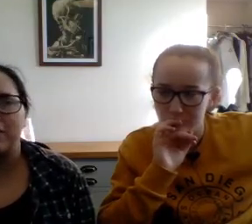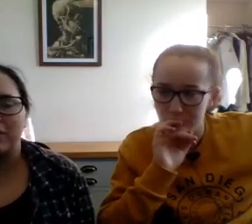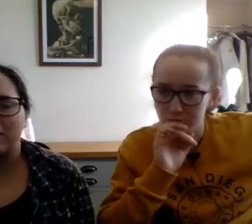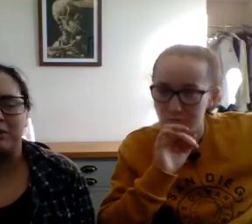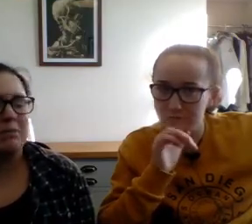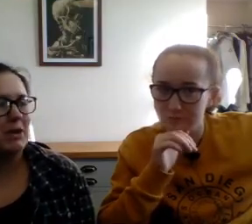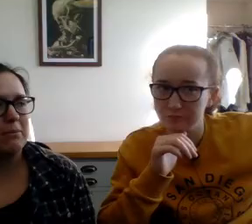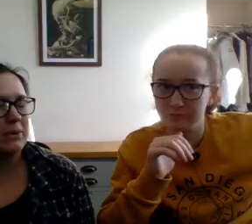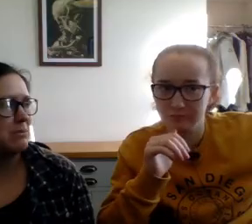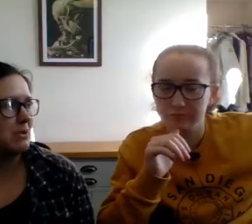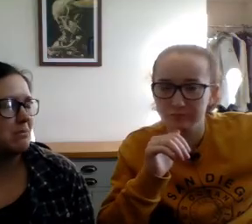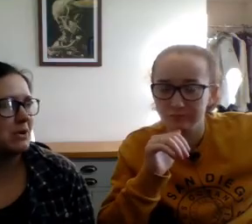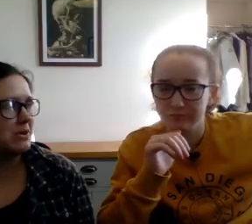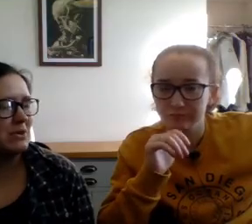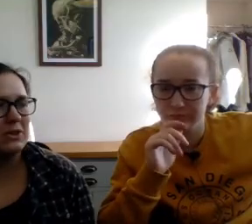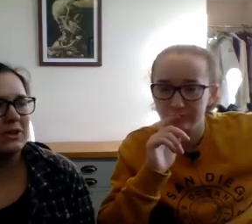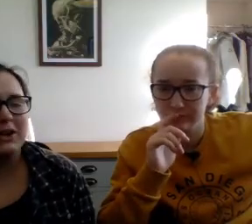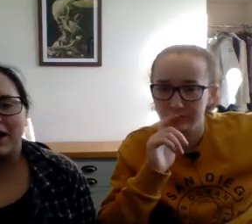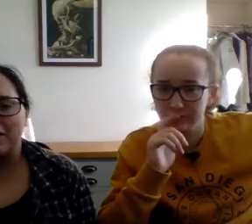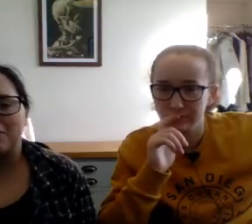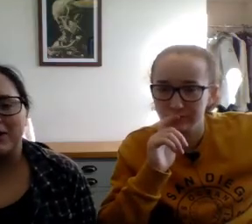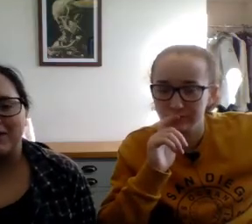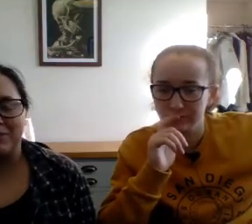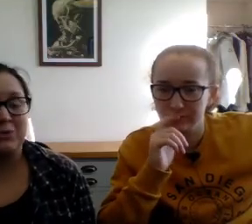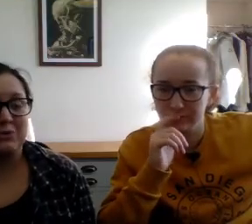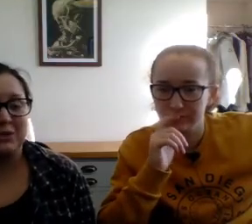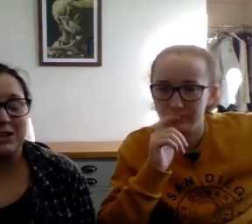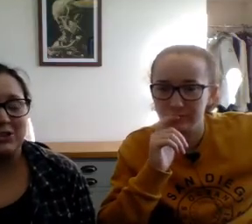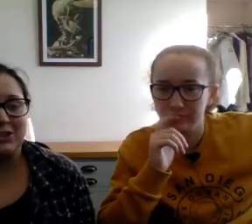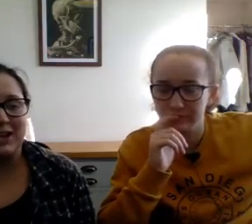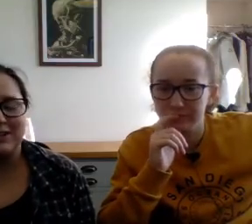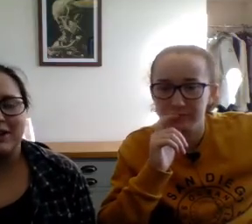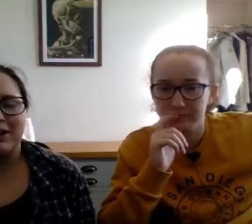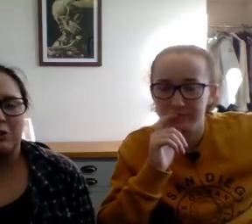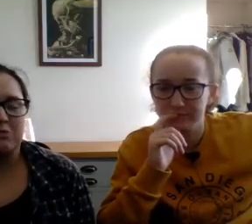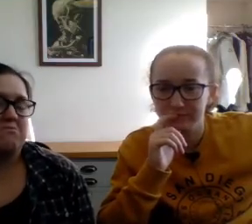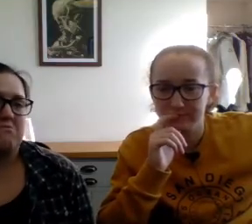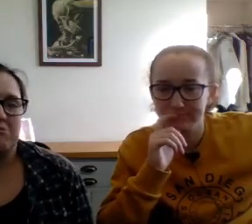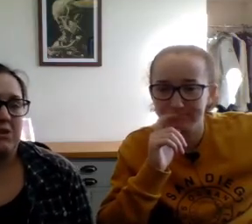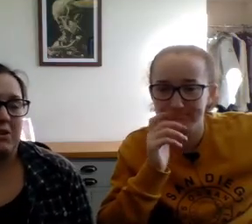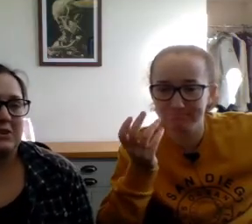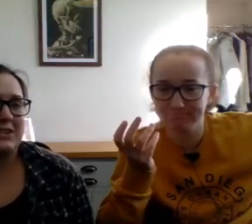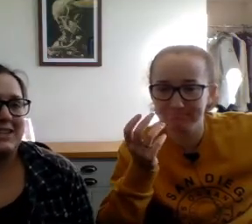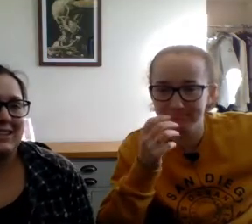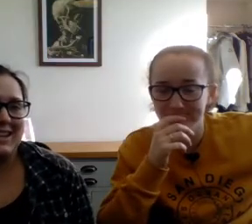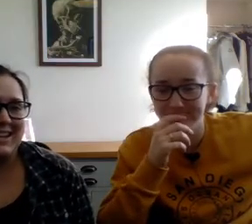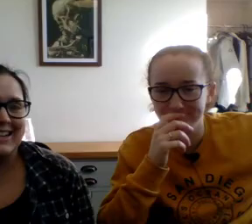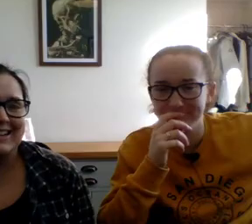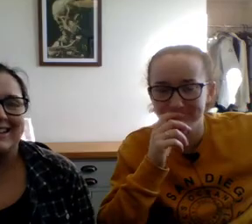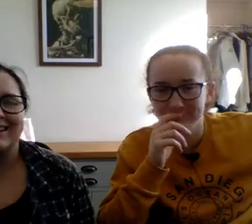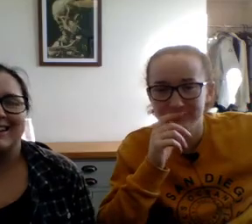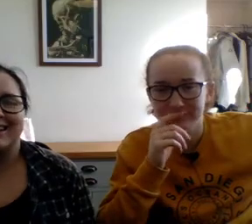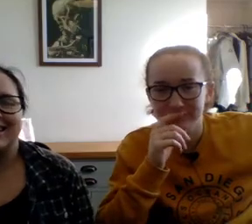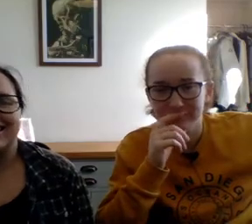respiration. How on earth can we make that possible personal to you? How can we make you have an emotional connection to that? So rehearsal it is